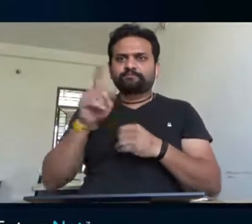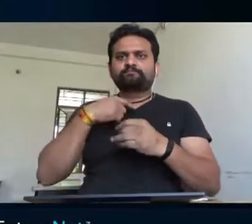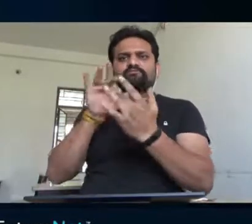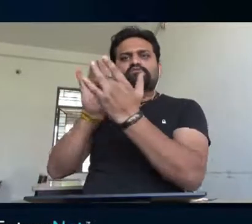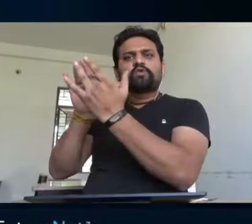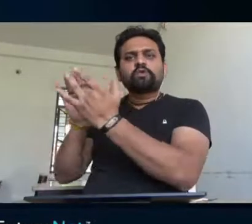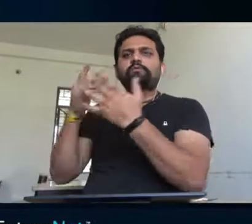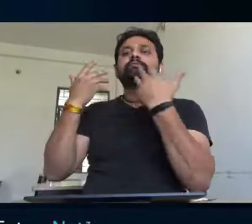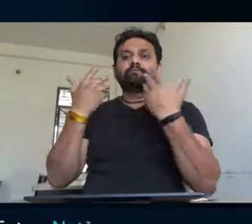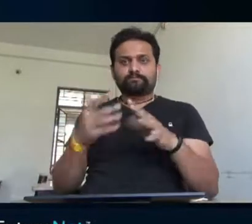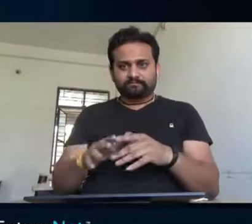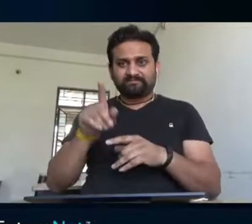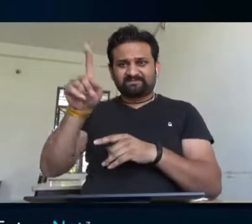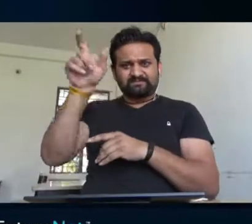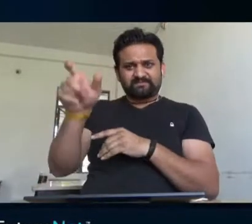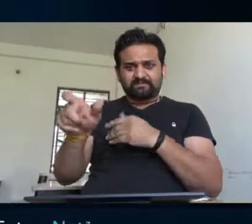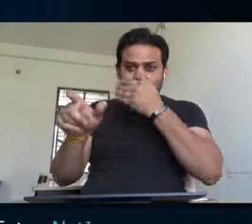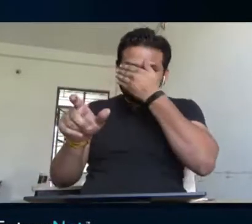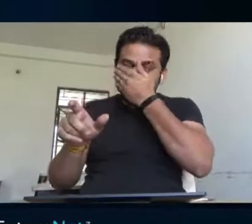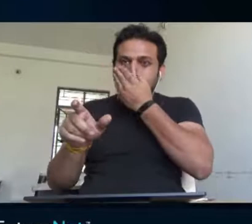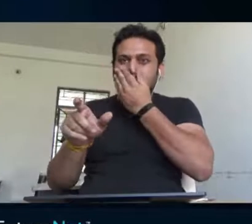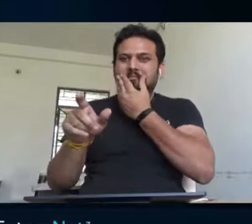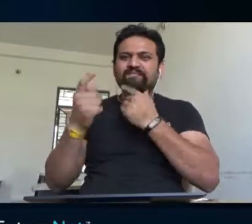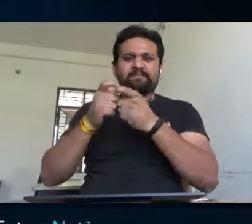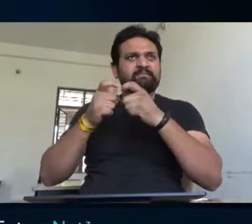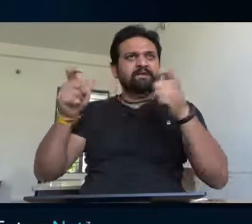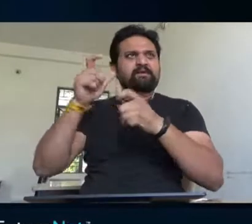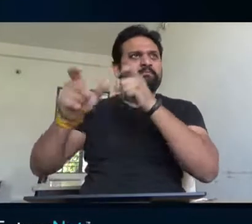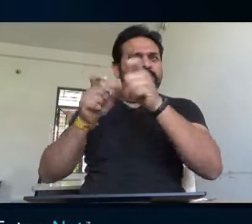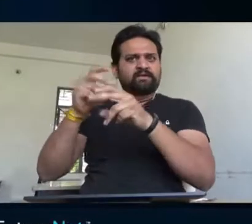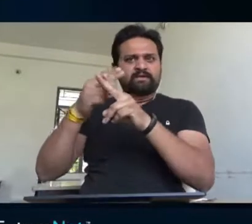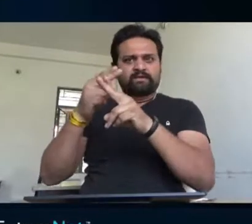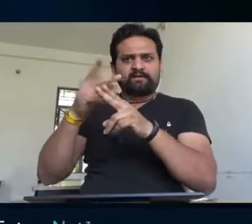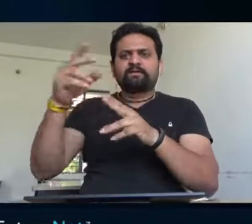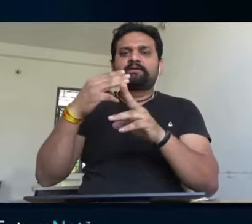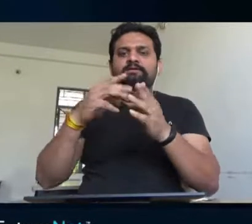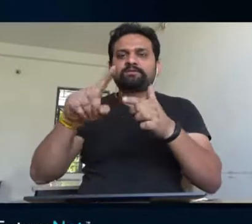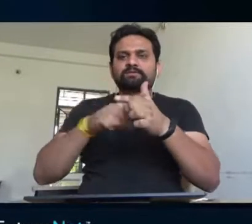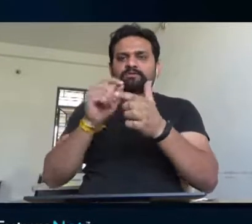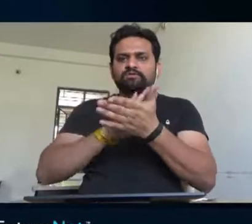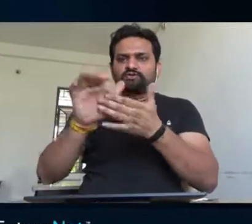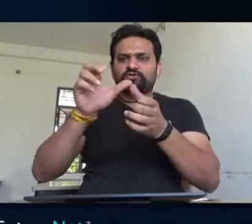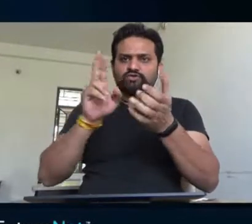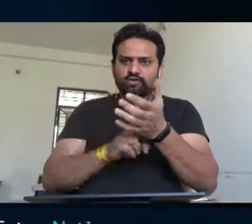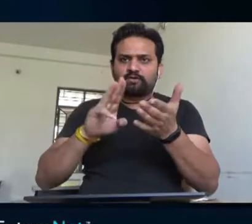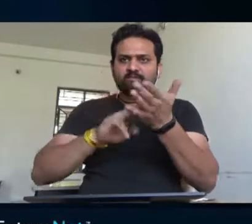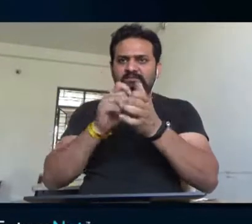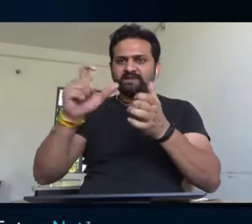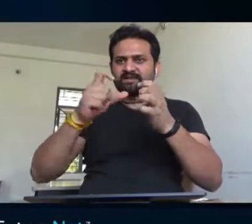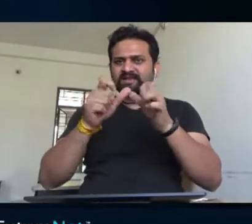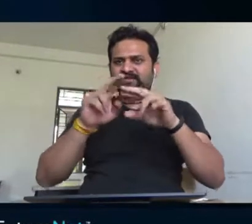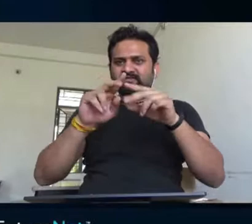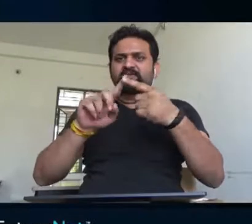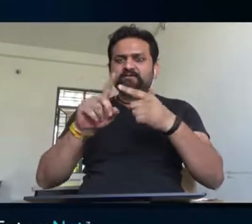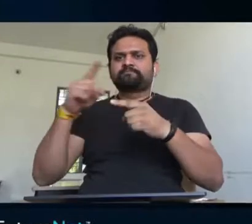contact also with one of the big guys from the company, from John McAfee, and he told me, when you go